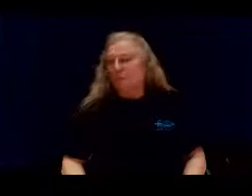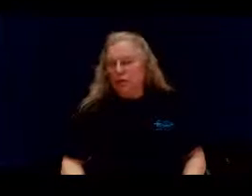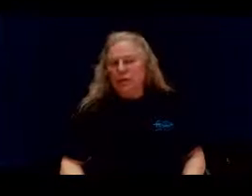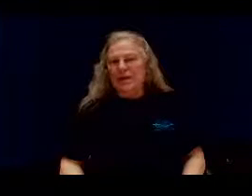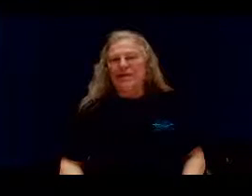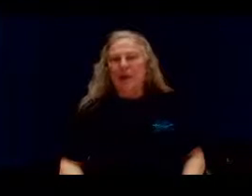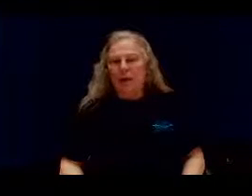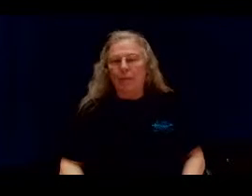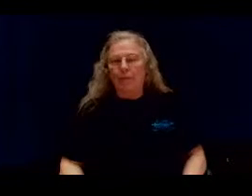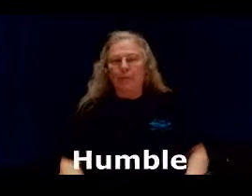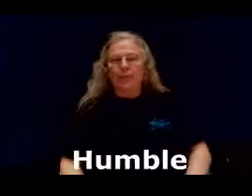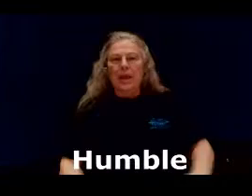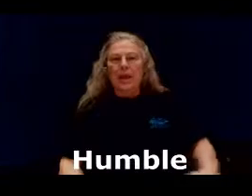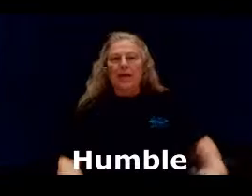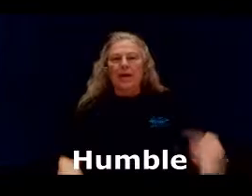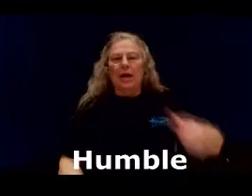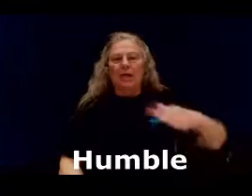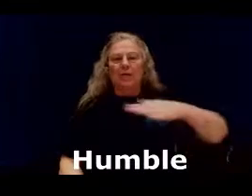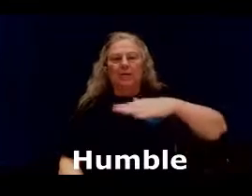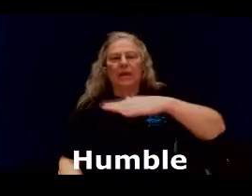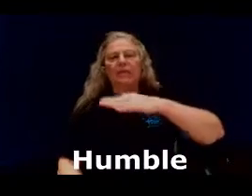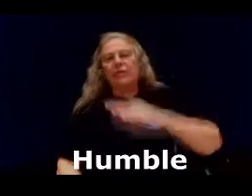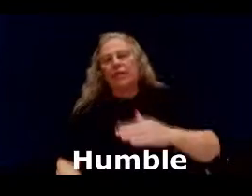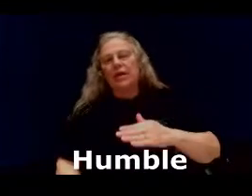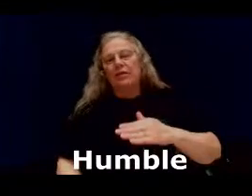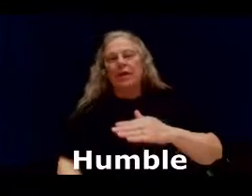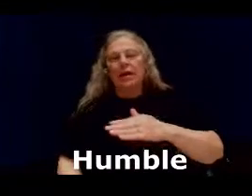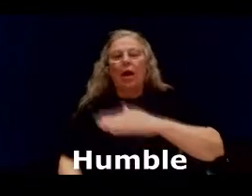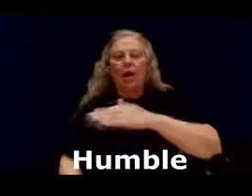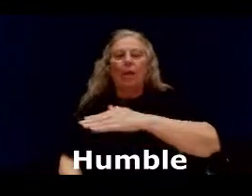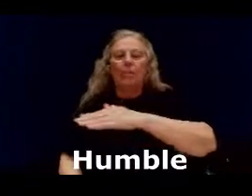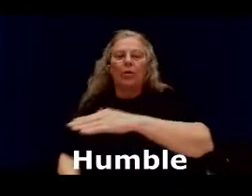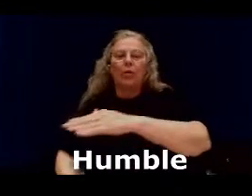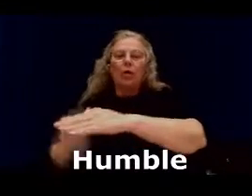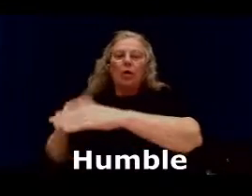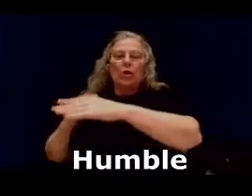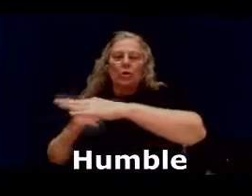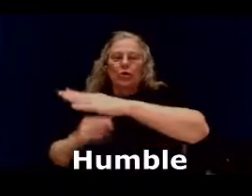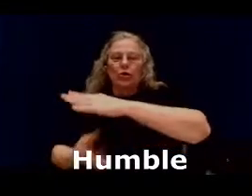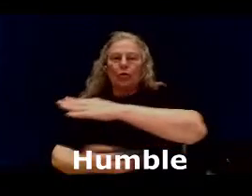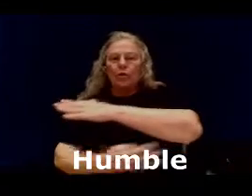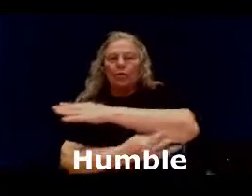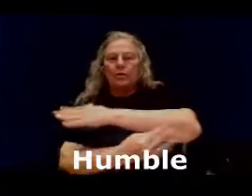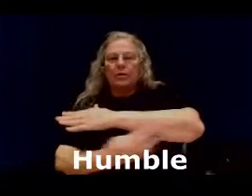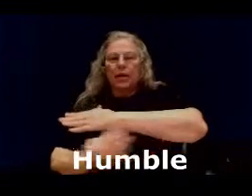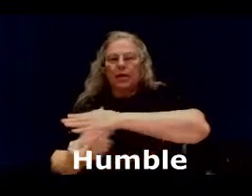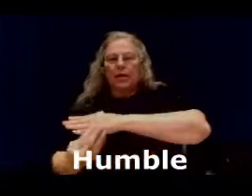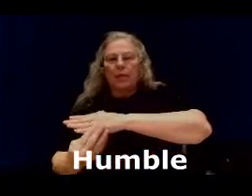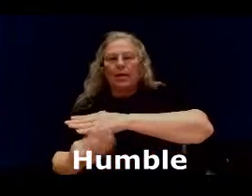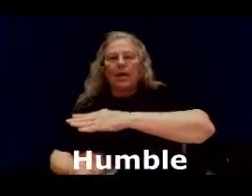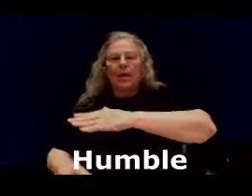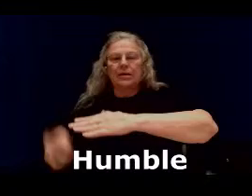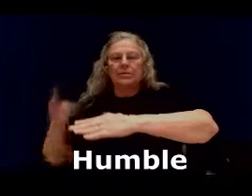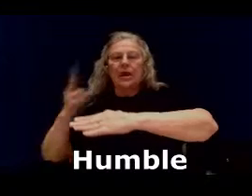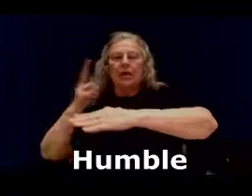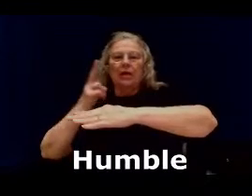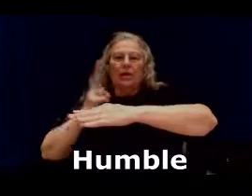first one is humble. Now, if you think of being humble, your non-dominant hand is out and